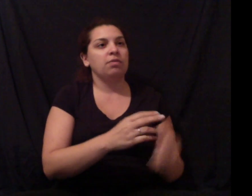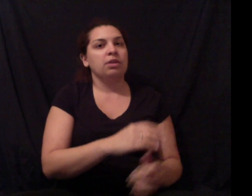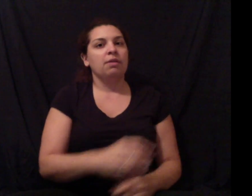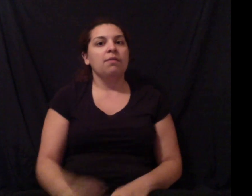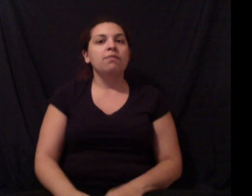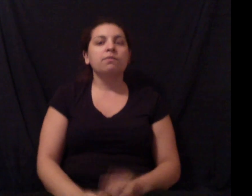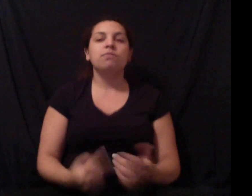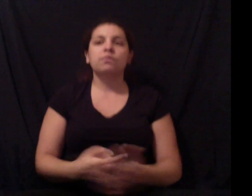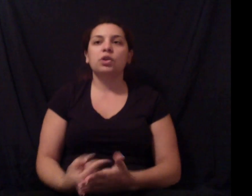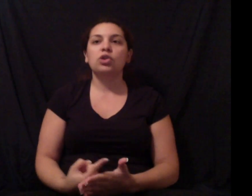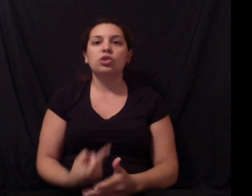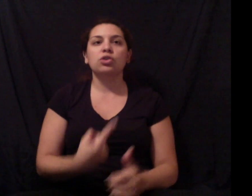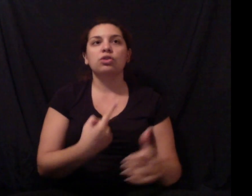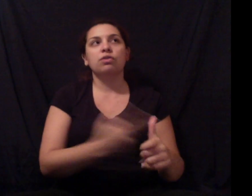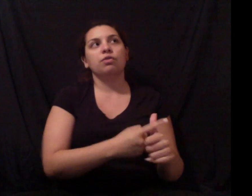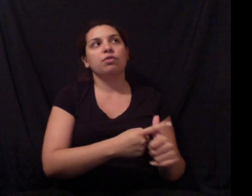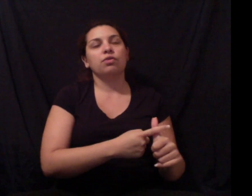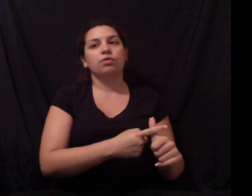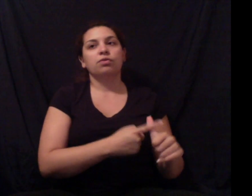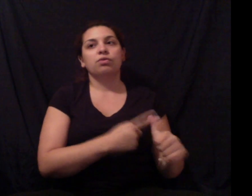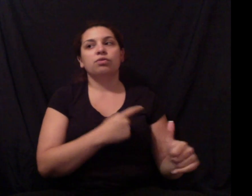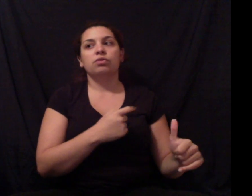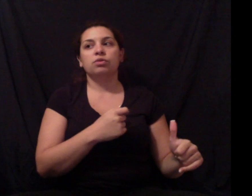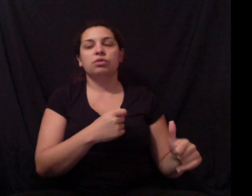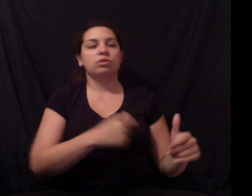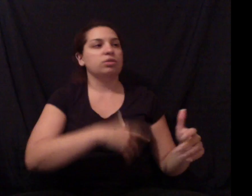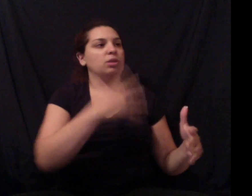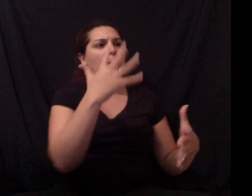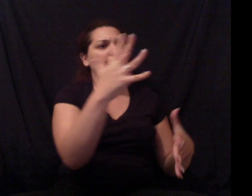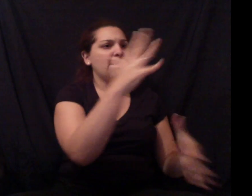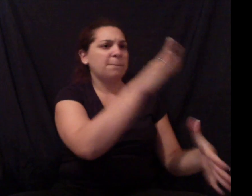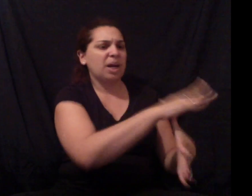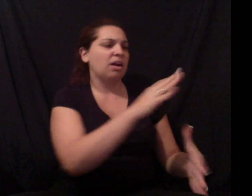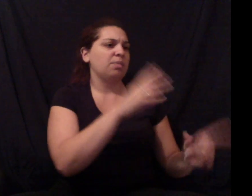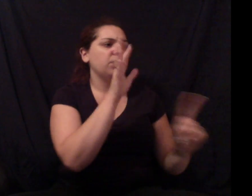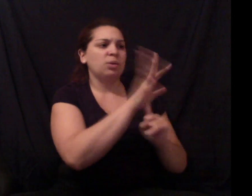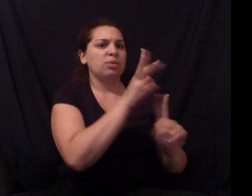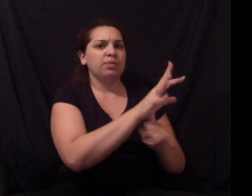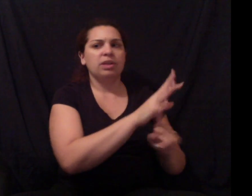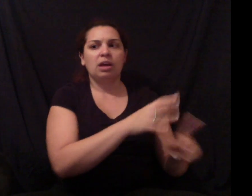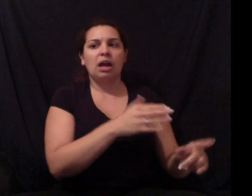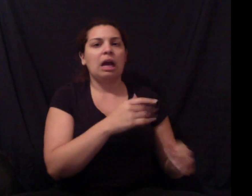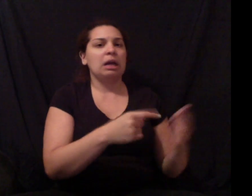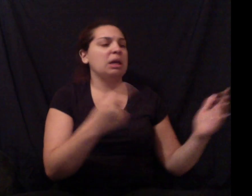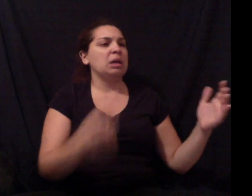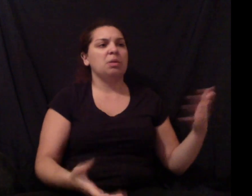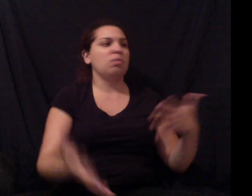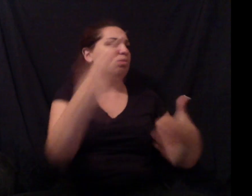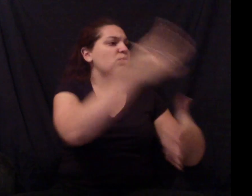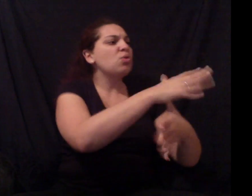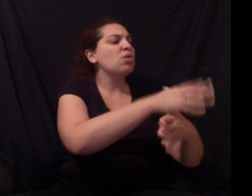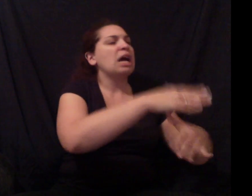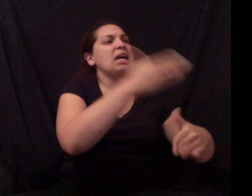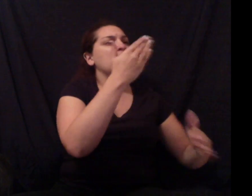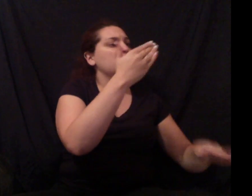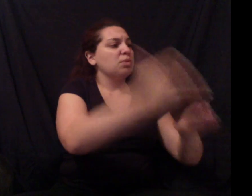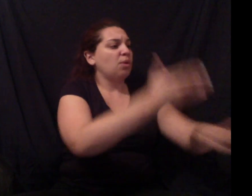thing hit, and I was like, it was enough inspiration to keep going. And I was like, okay, if I can improve on this, I can do better. I